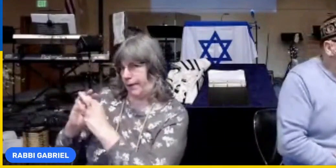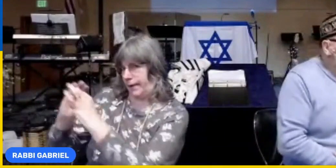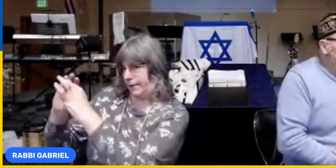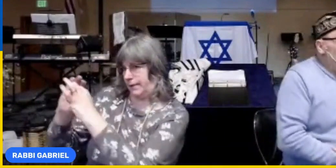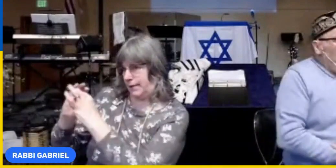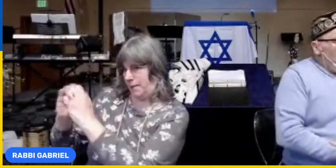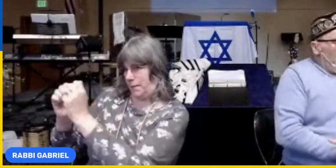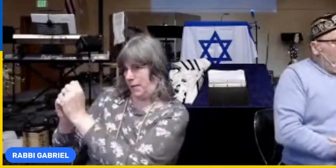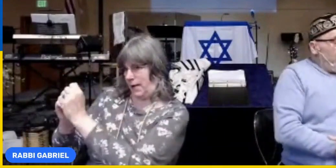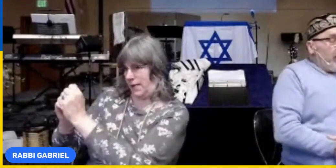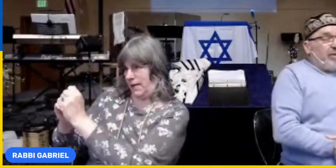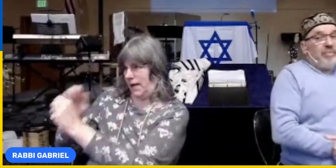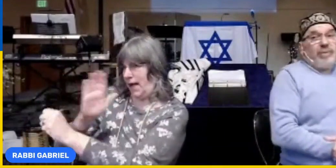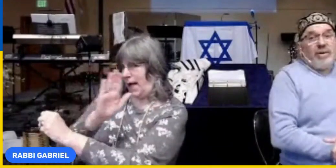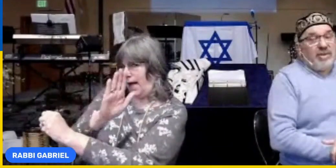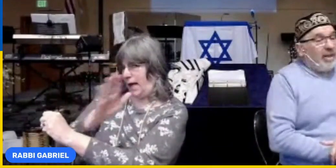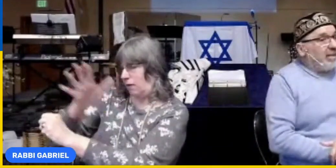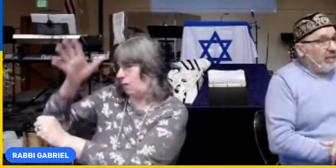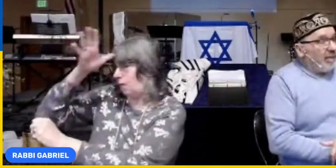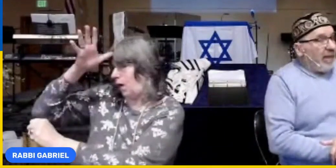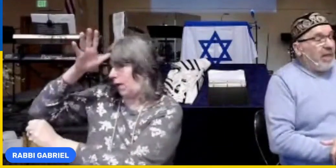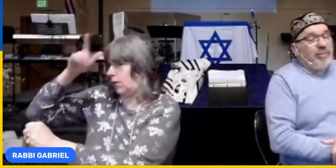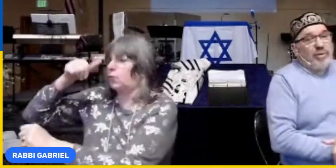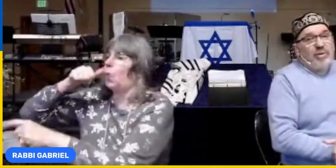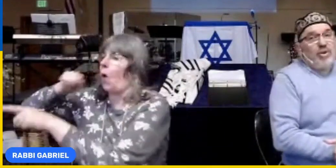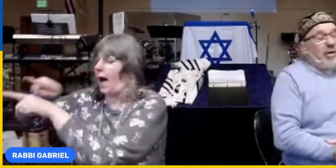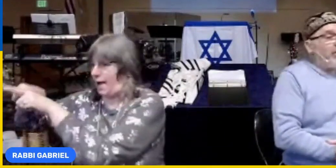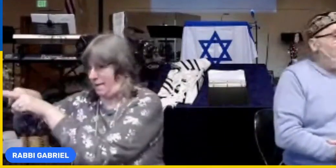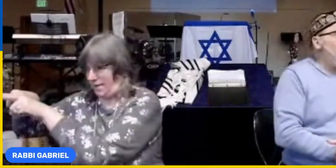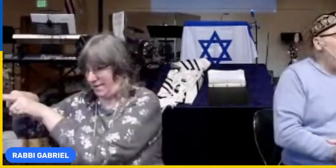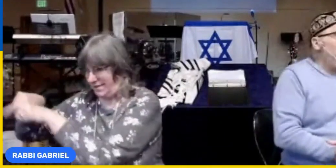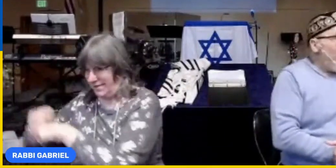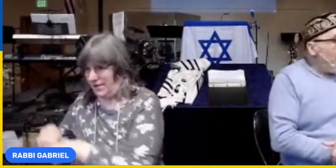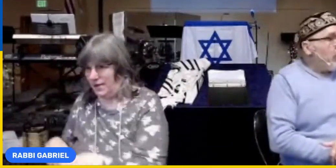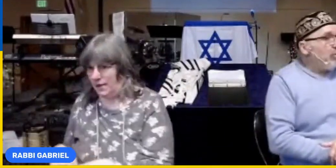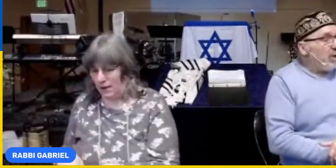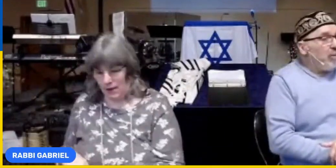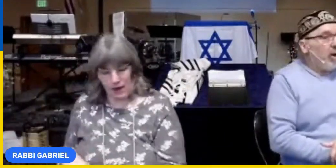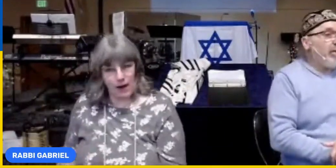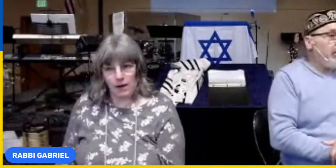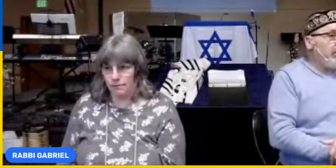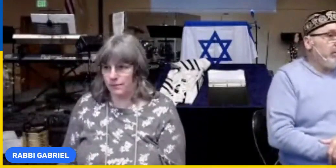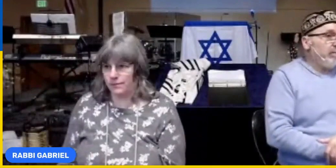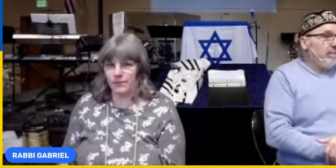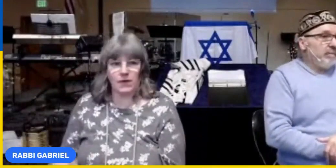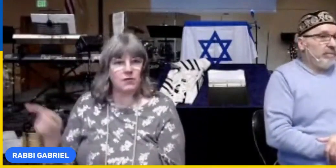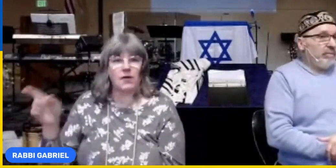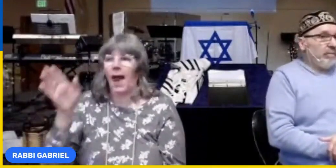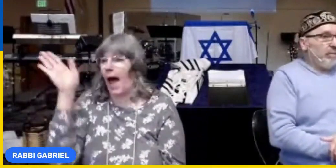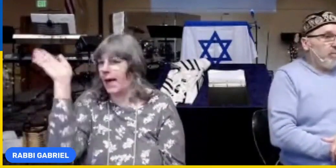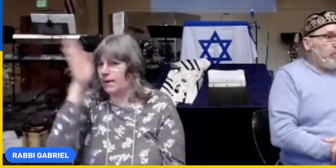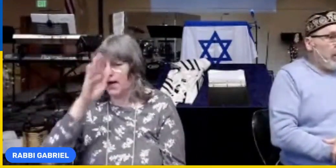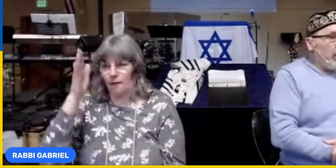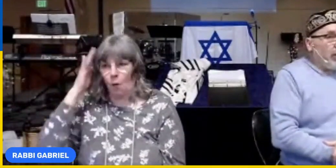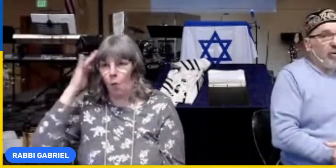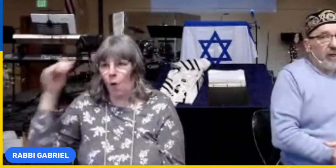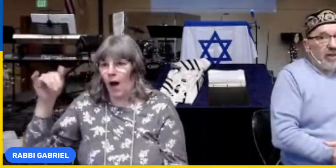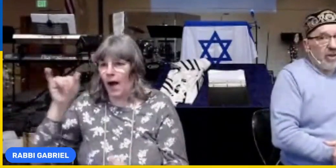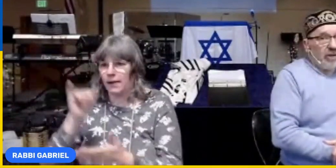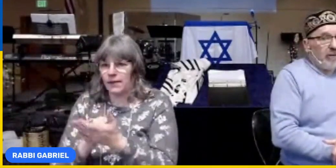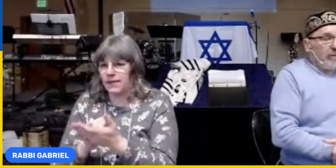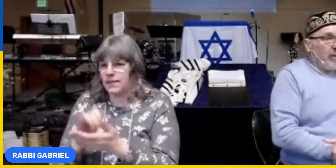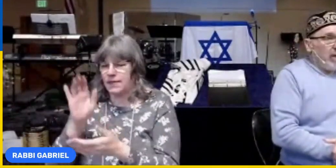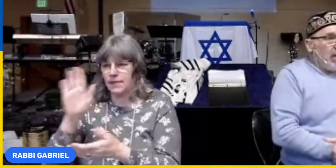Jacob. And Paul says that person should have never been allowed to be a brother in